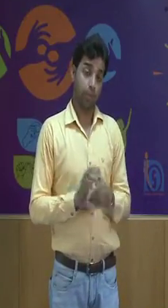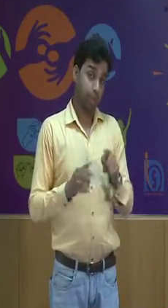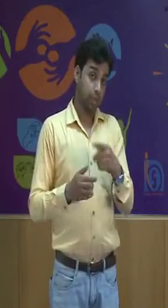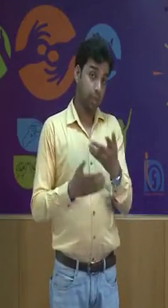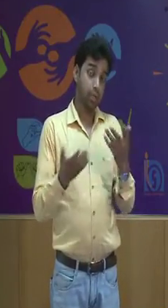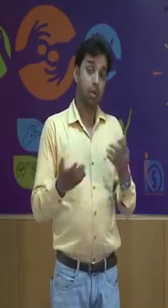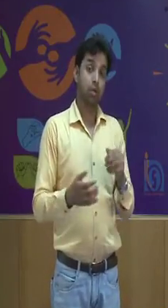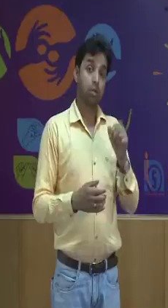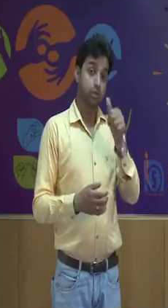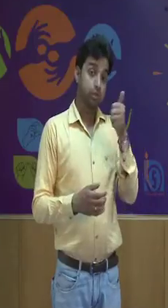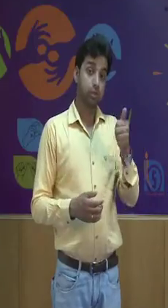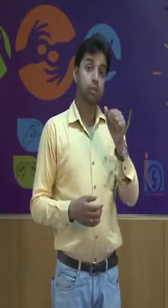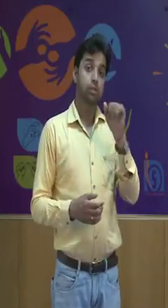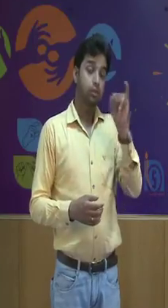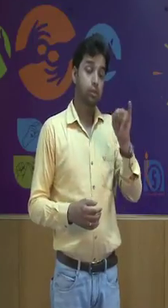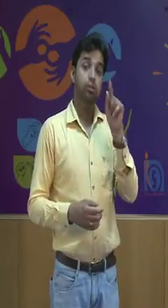there were 61 castes.